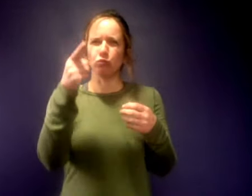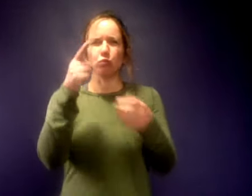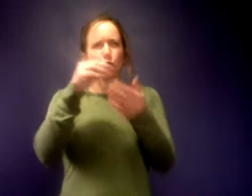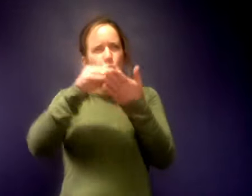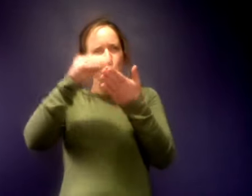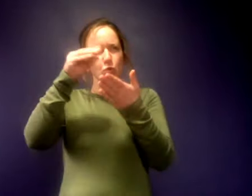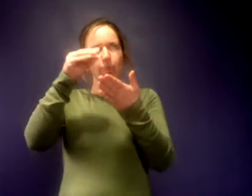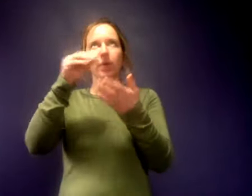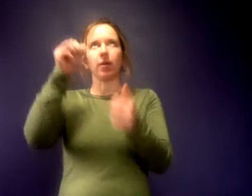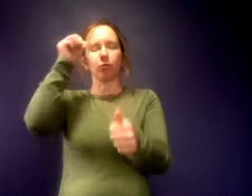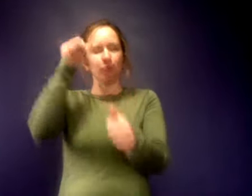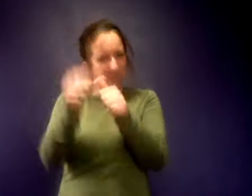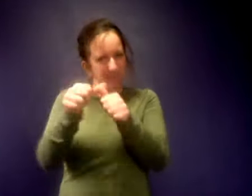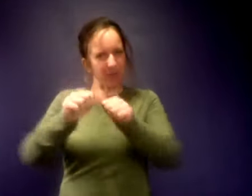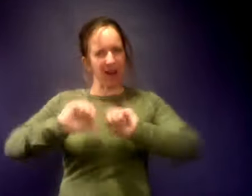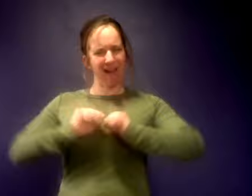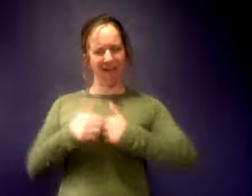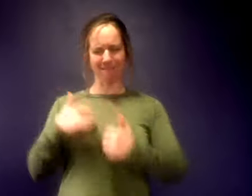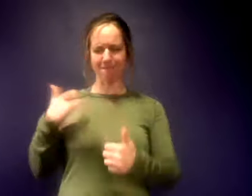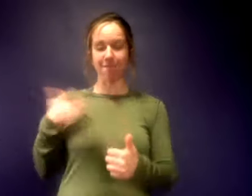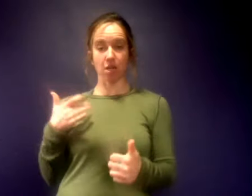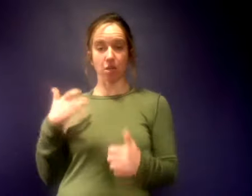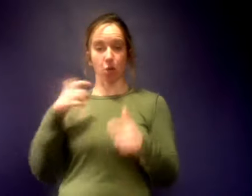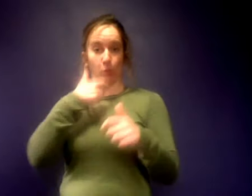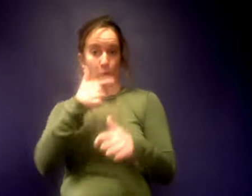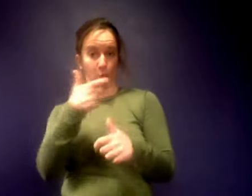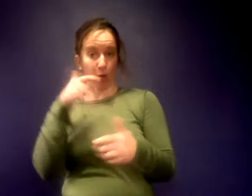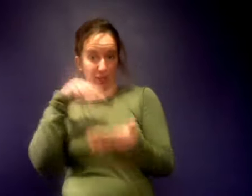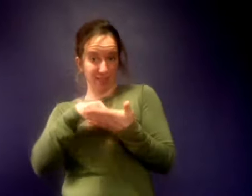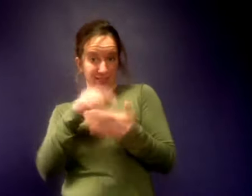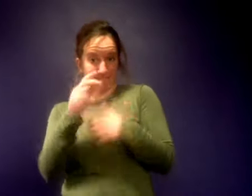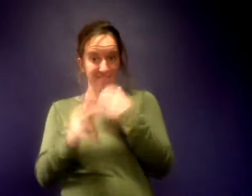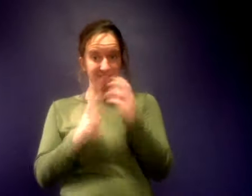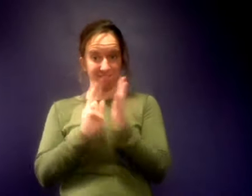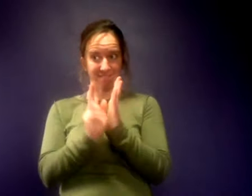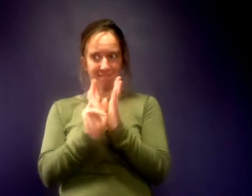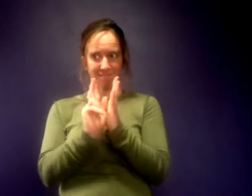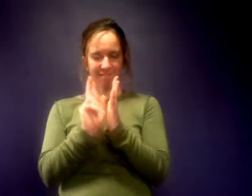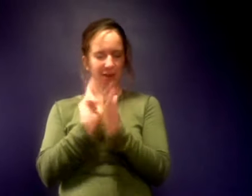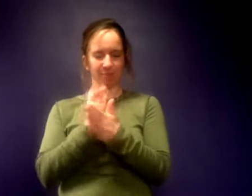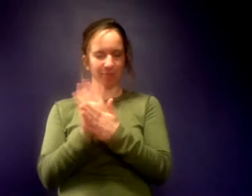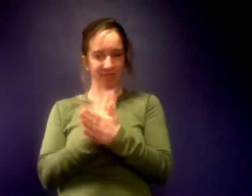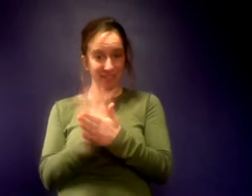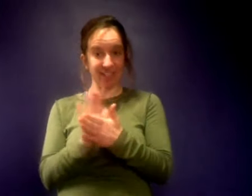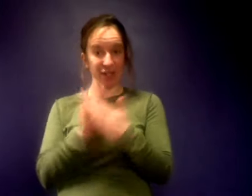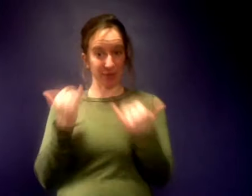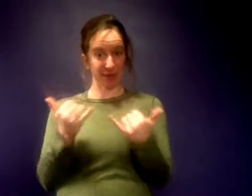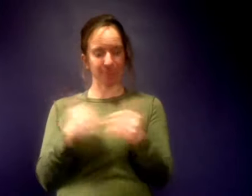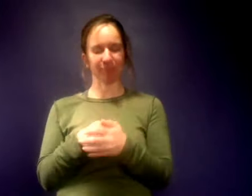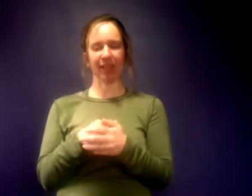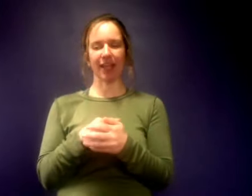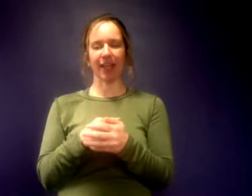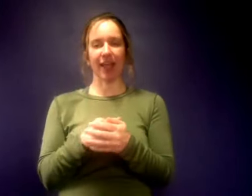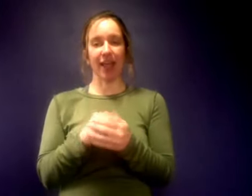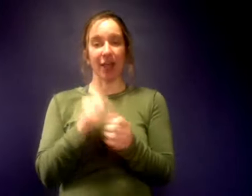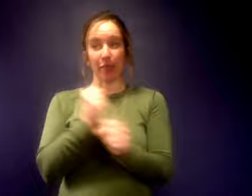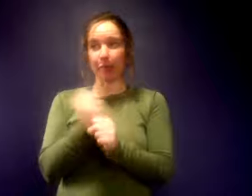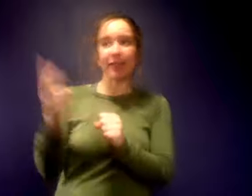3 years, and remember how you felt when you're watching it now, and you're going to be, oh my God, this was so easy, because you're going to learn it so fast.